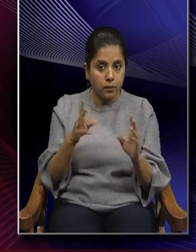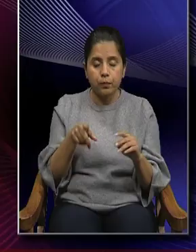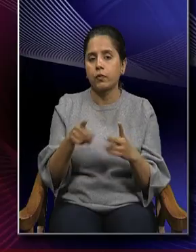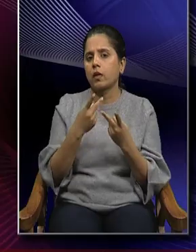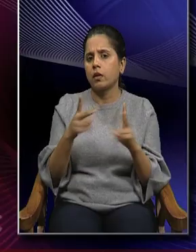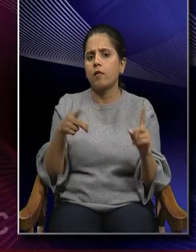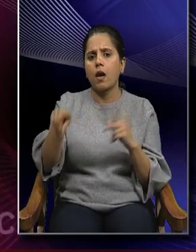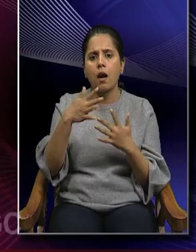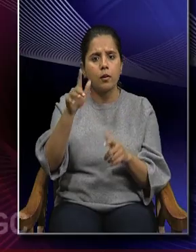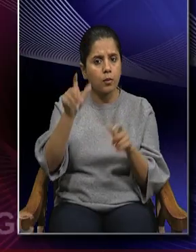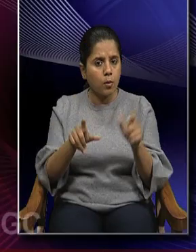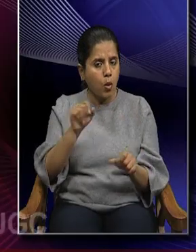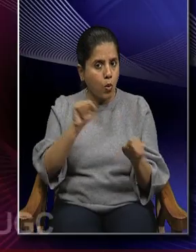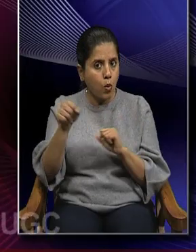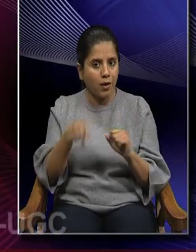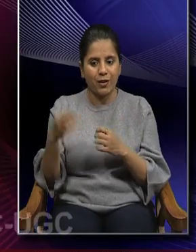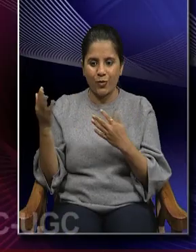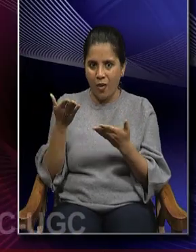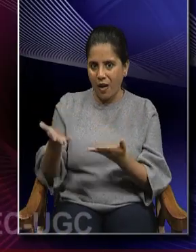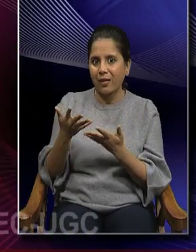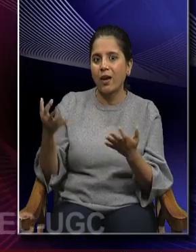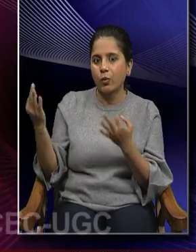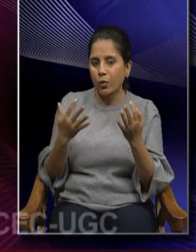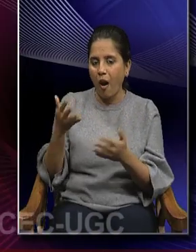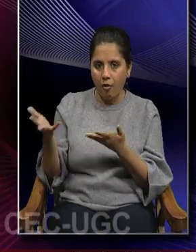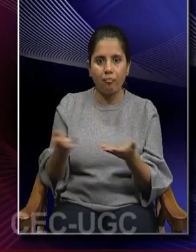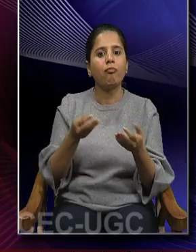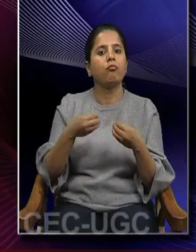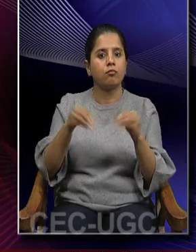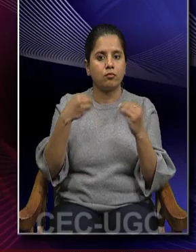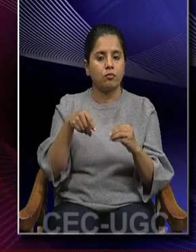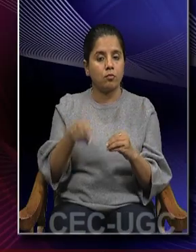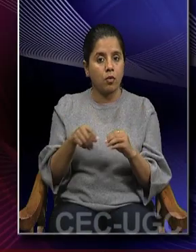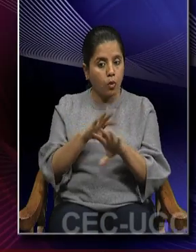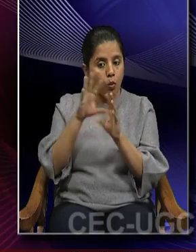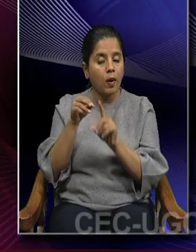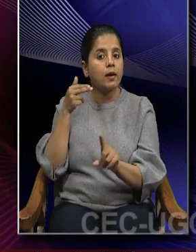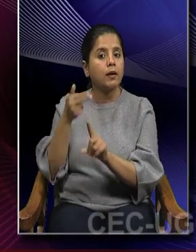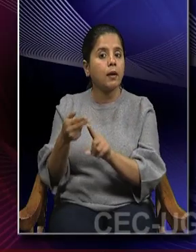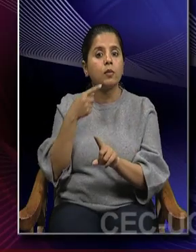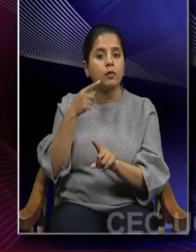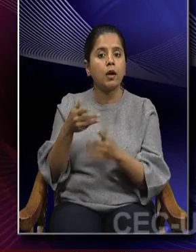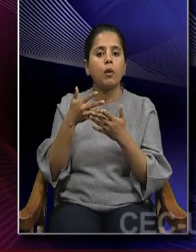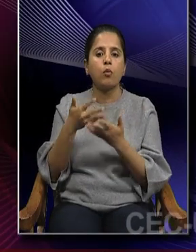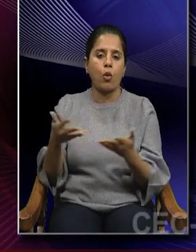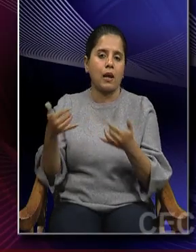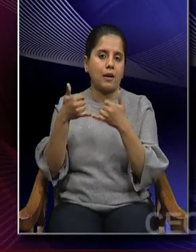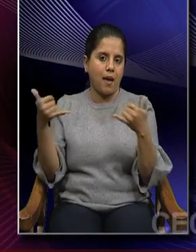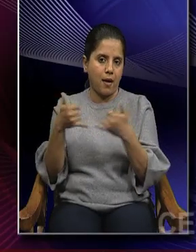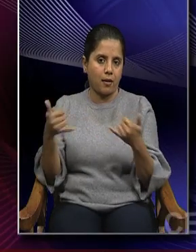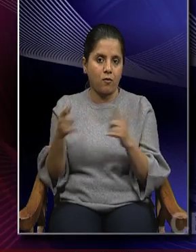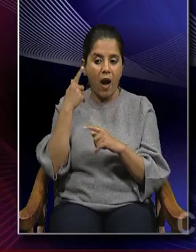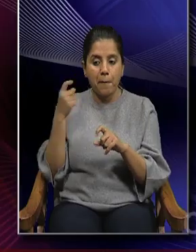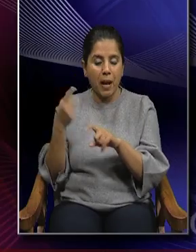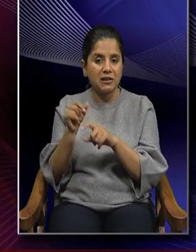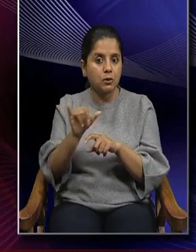different individual products you are introducing, they would be collectively called as product line,